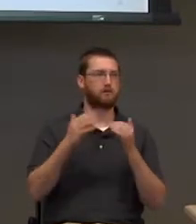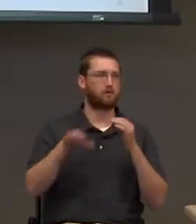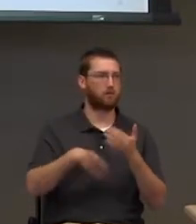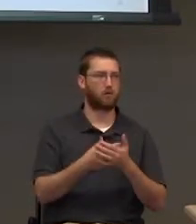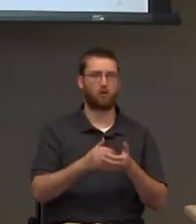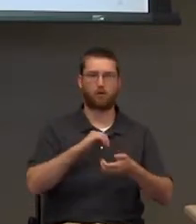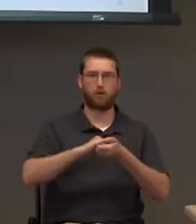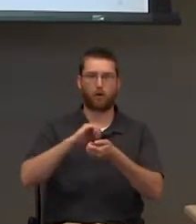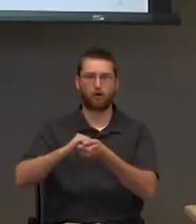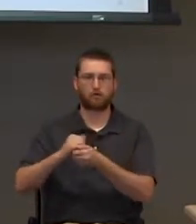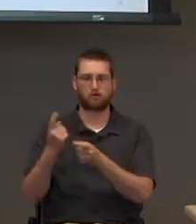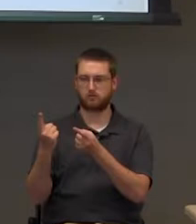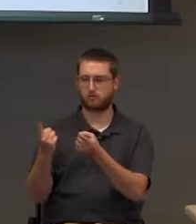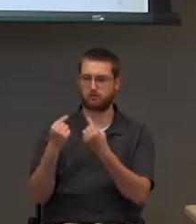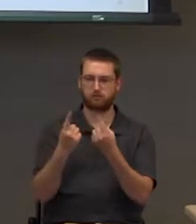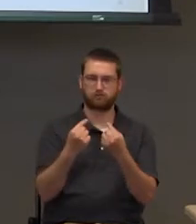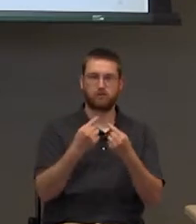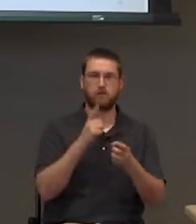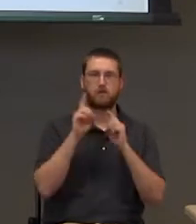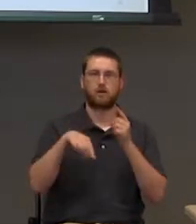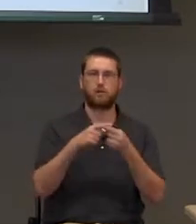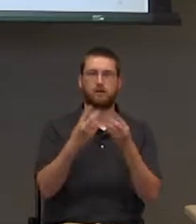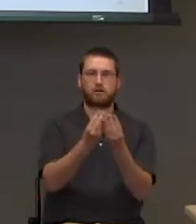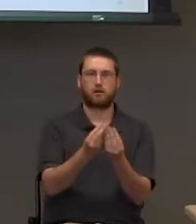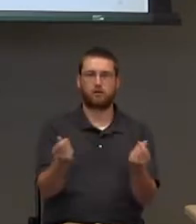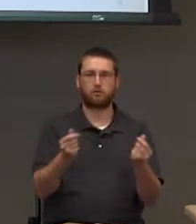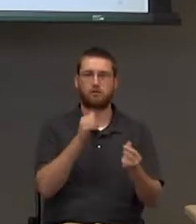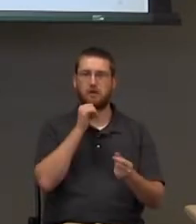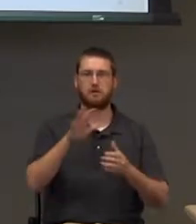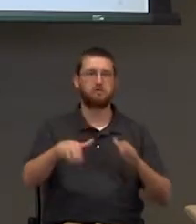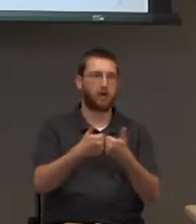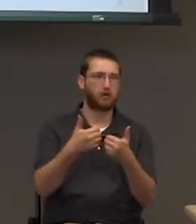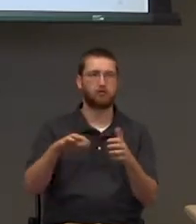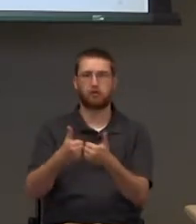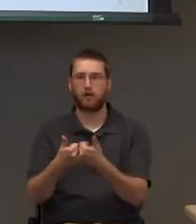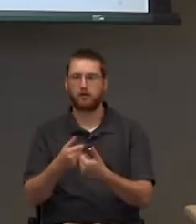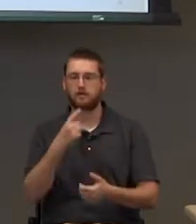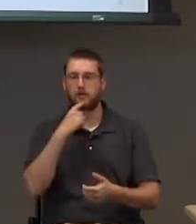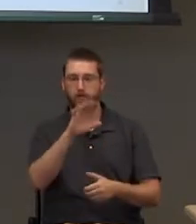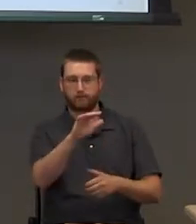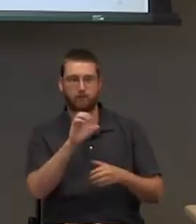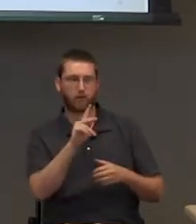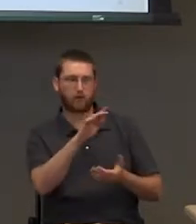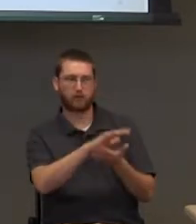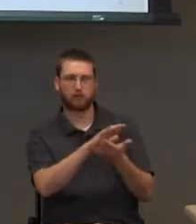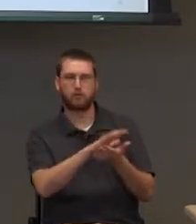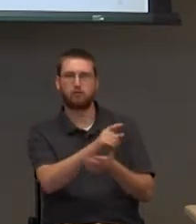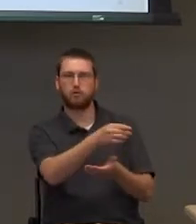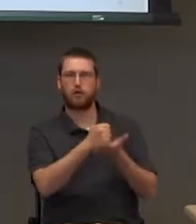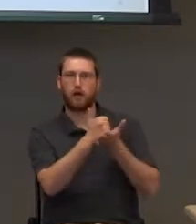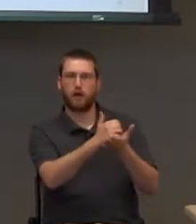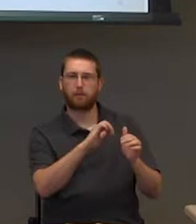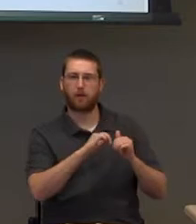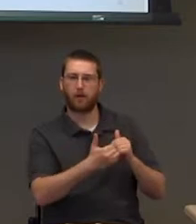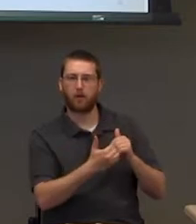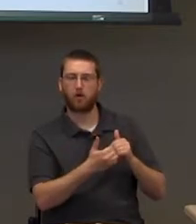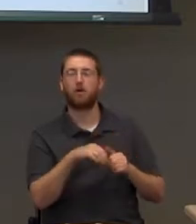partners together in a room and talk about solutions rather than talking about the challenge. And coming up and saying, okay, schools, what can you do to help?